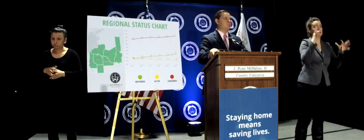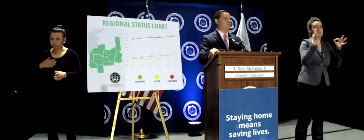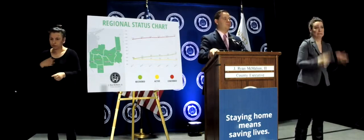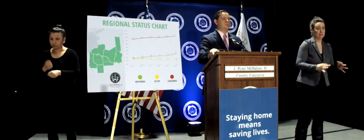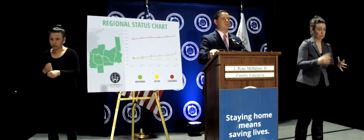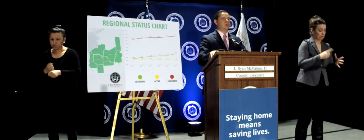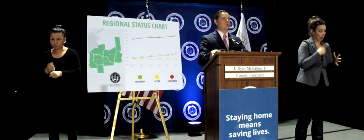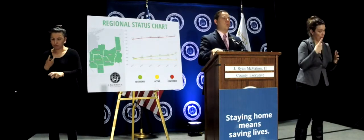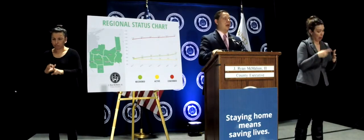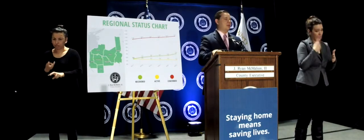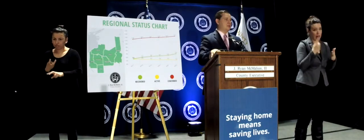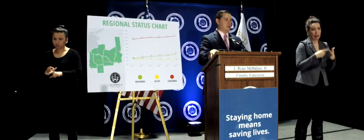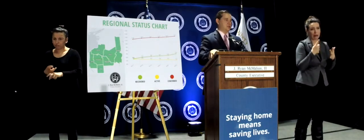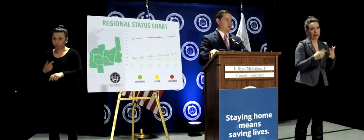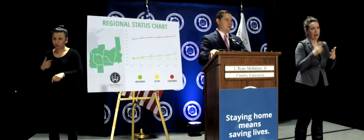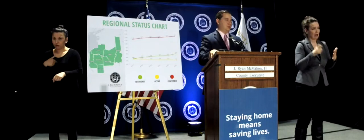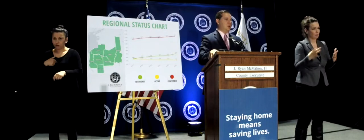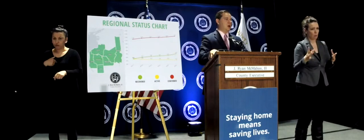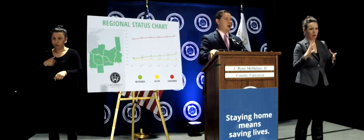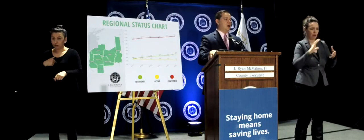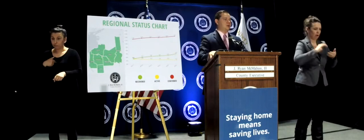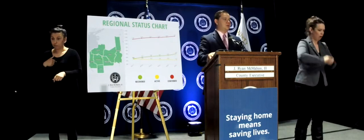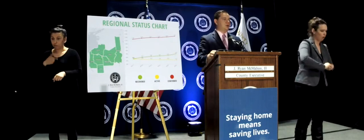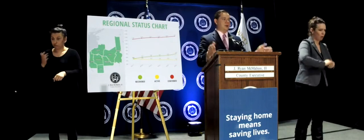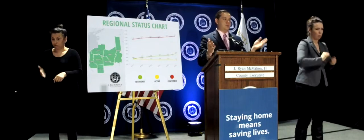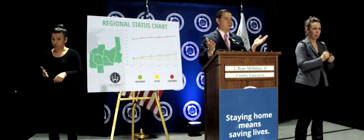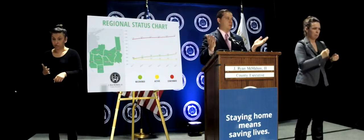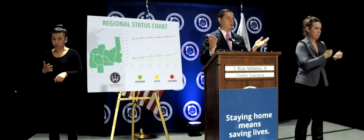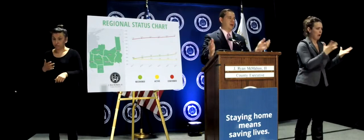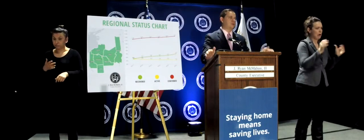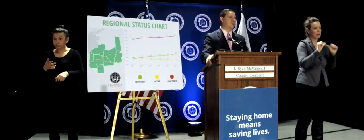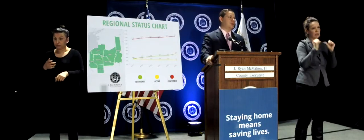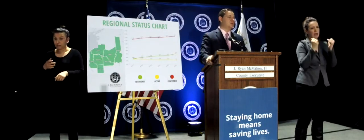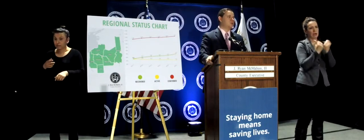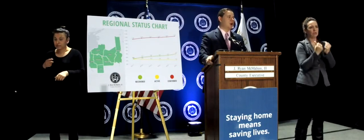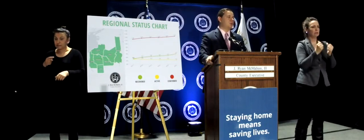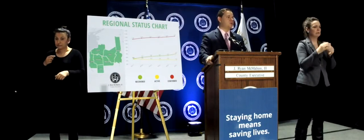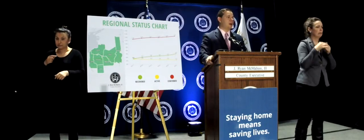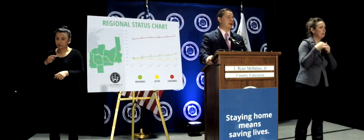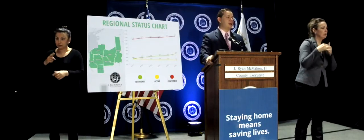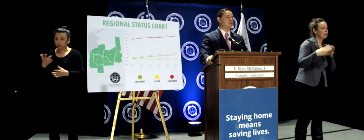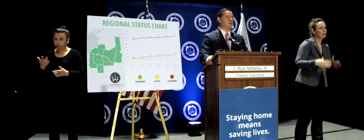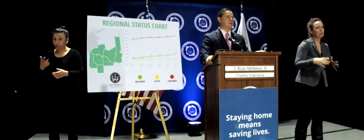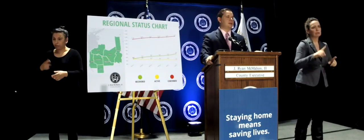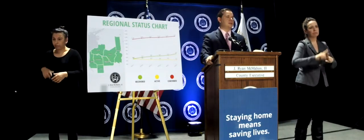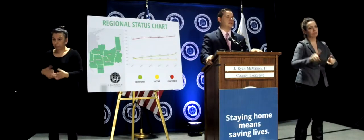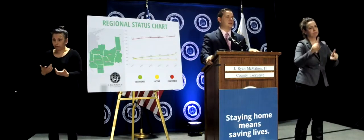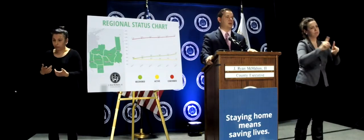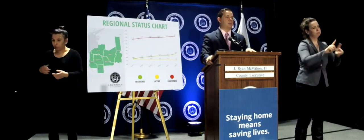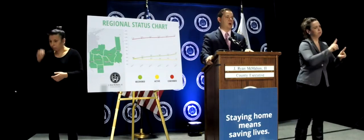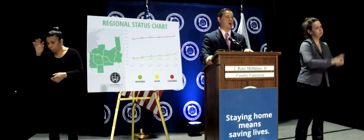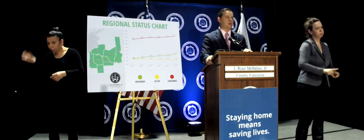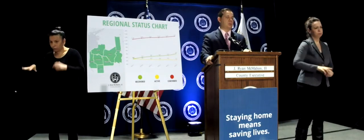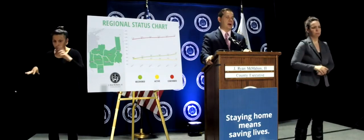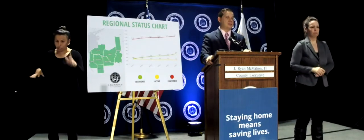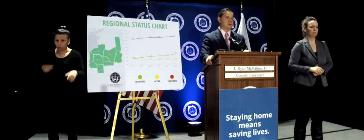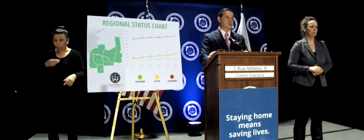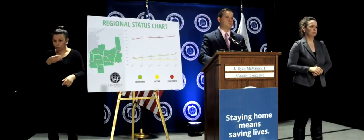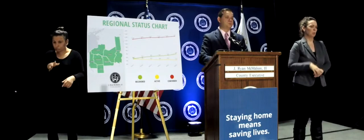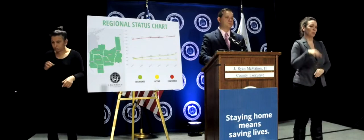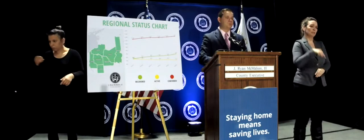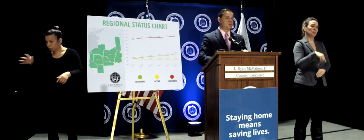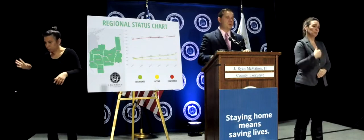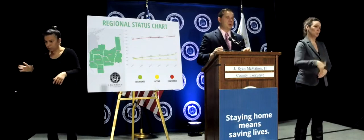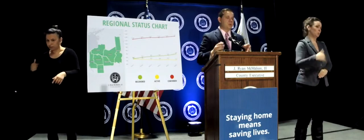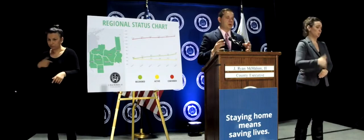sides, and they're well-intentioned, screaming at me from both sides. So it's always been, to me, this is another part of the